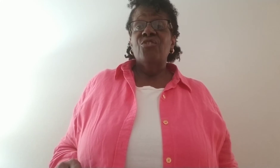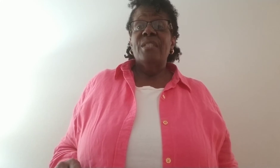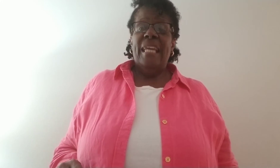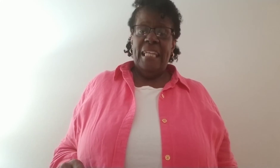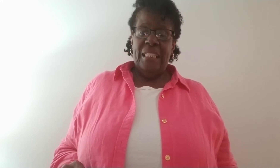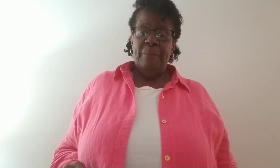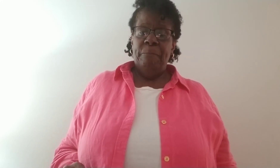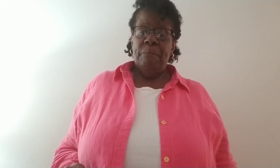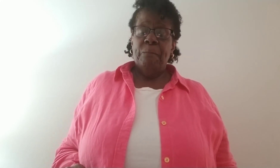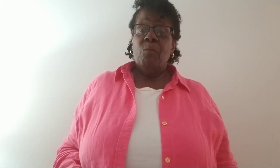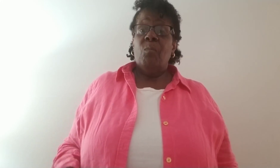137,508.